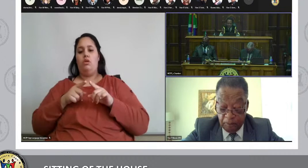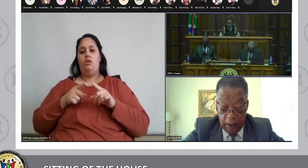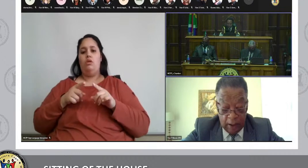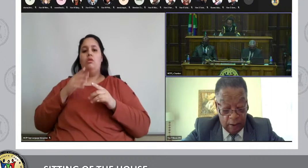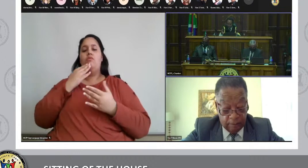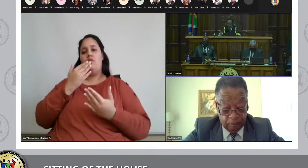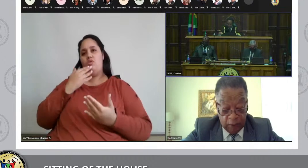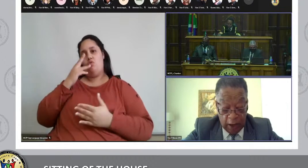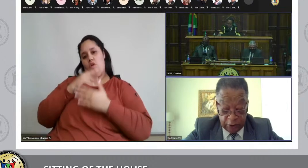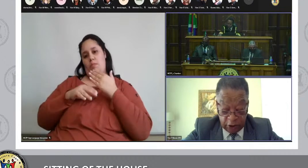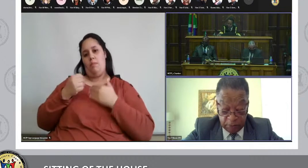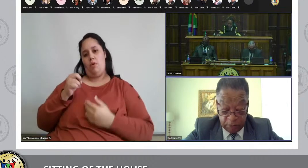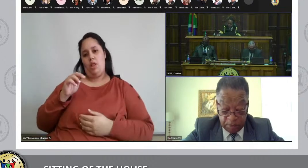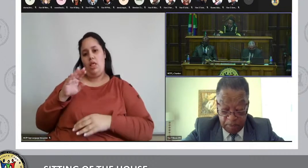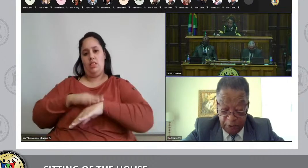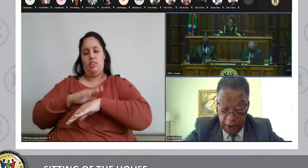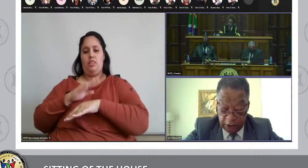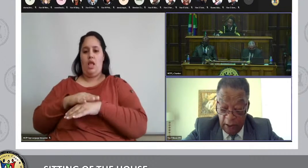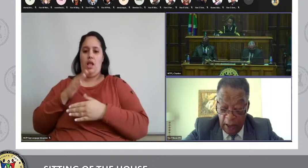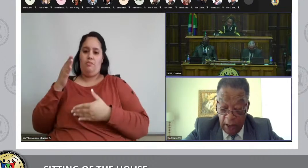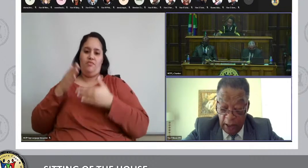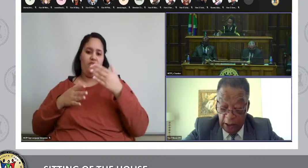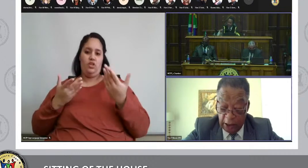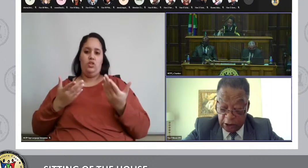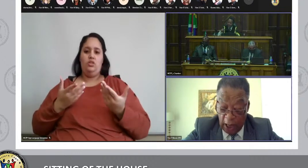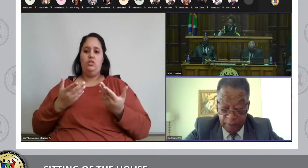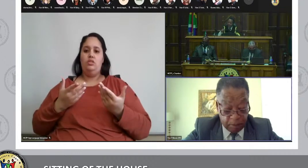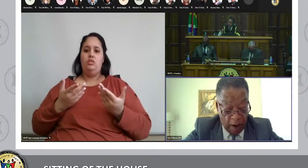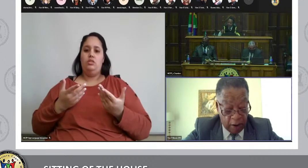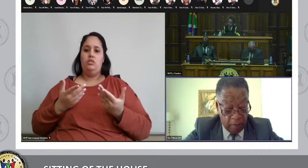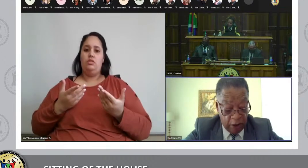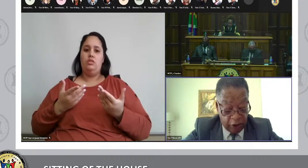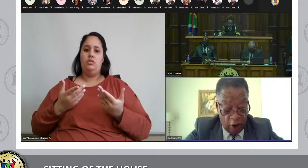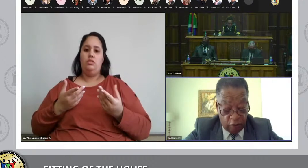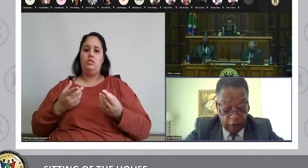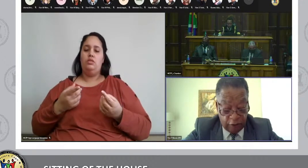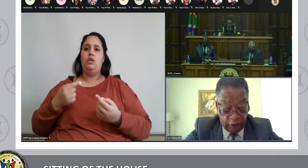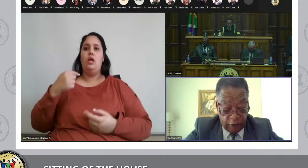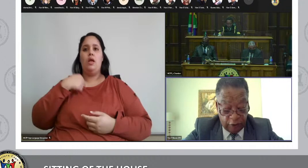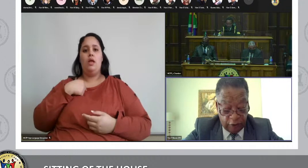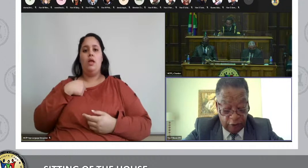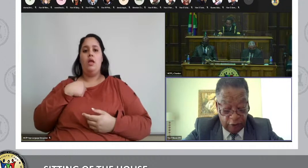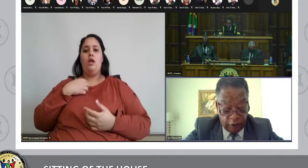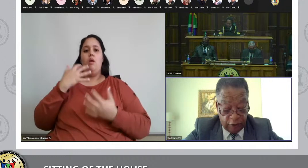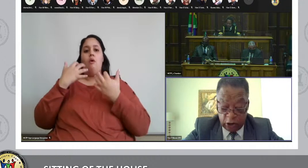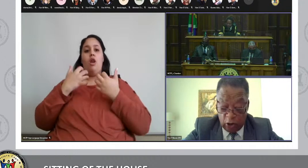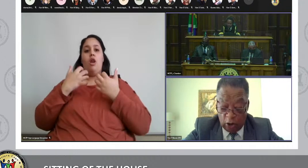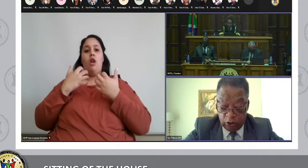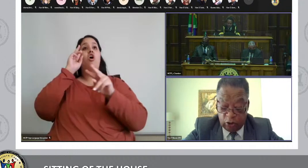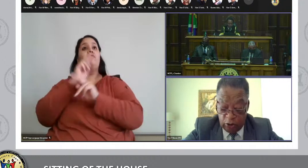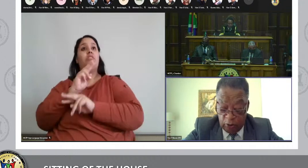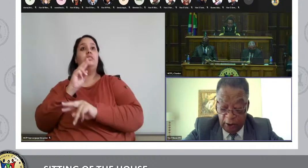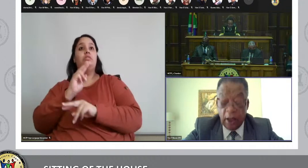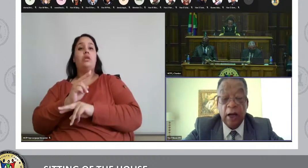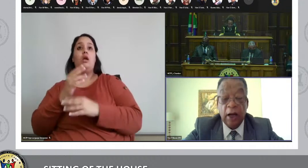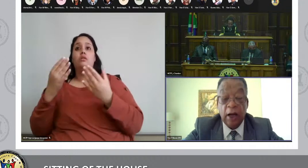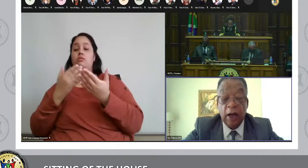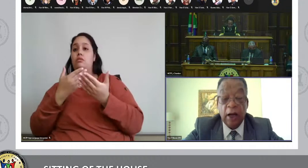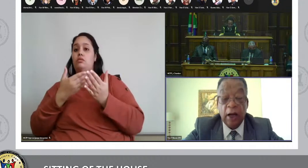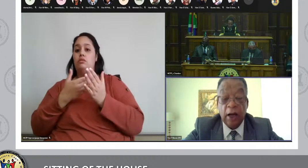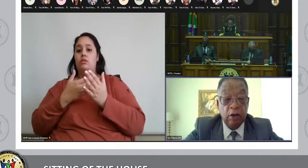up. Can I just read, sir? It escapes parliamentary oversight and needs